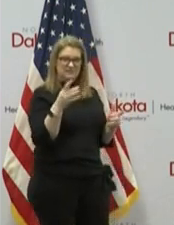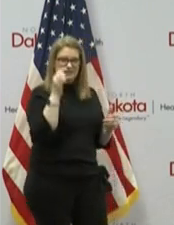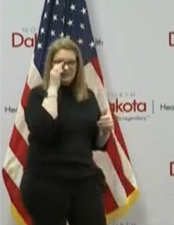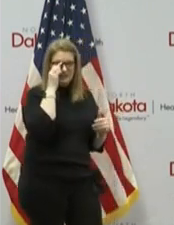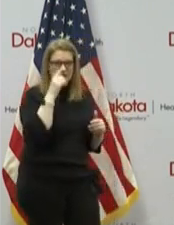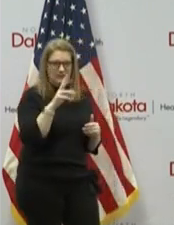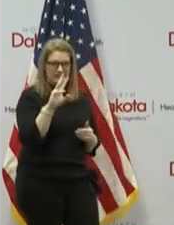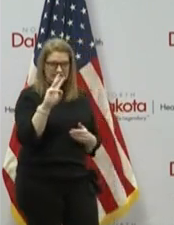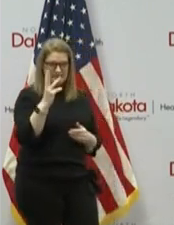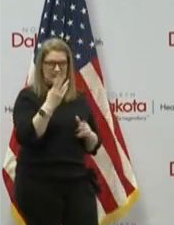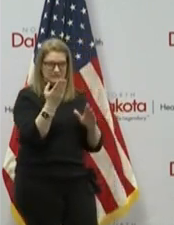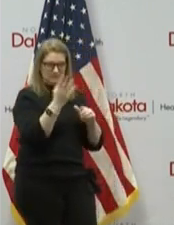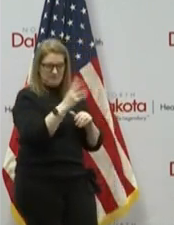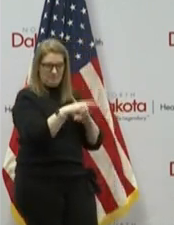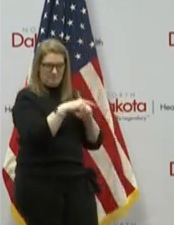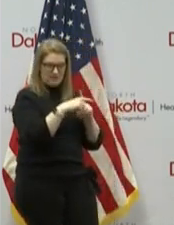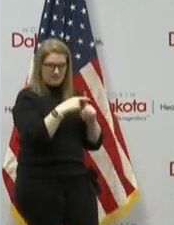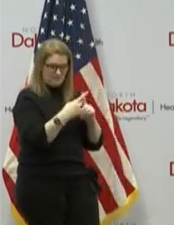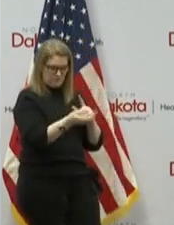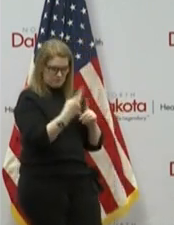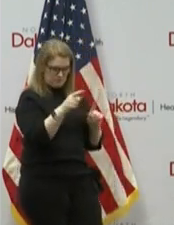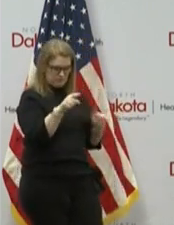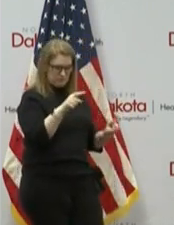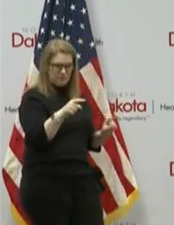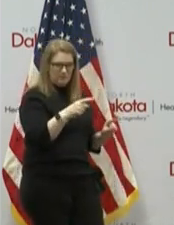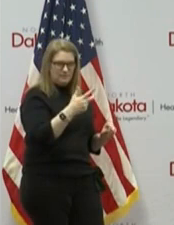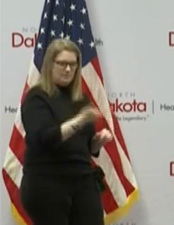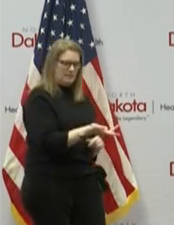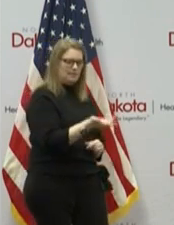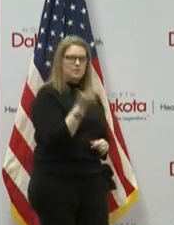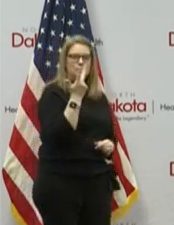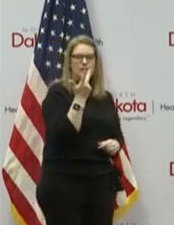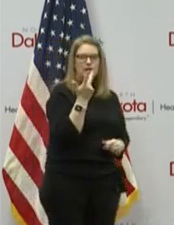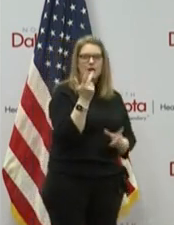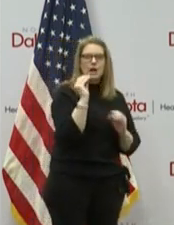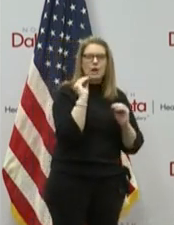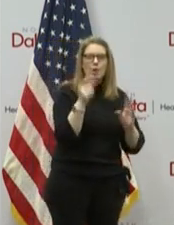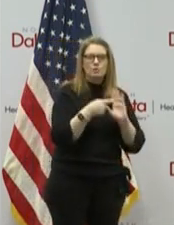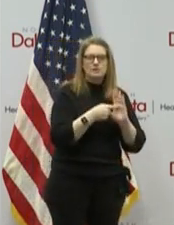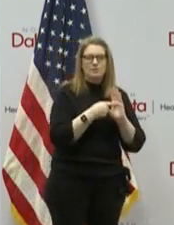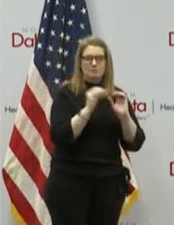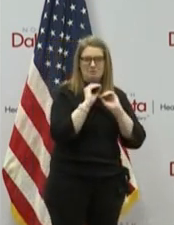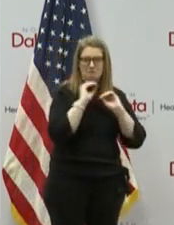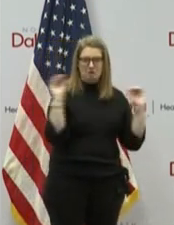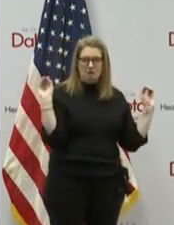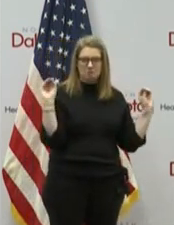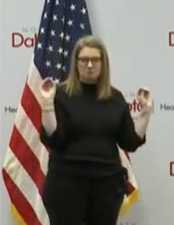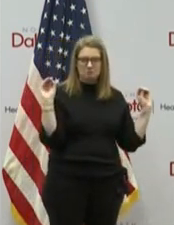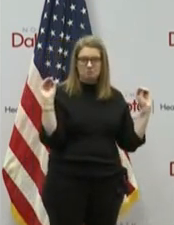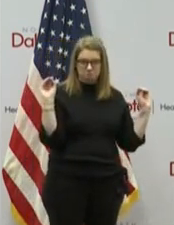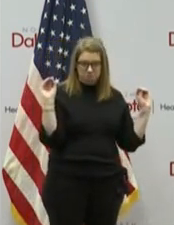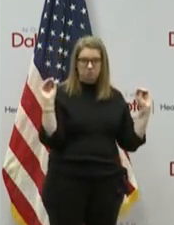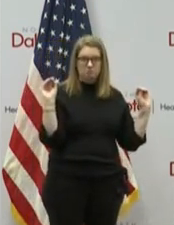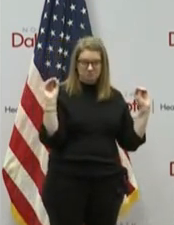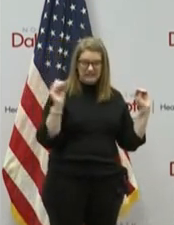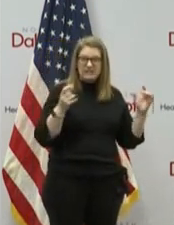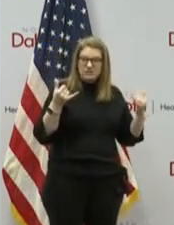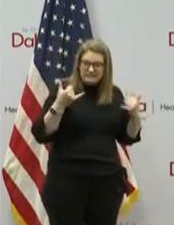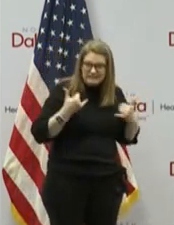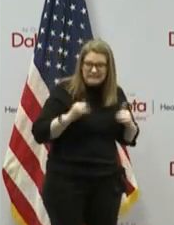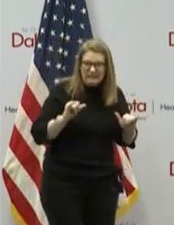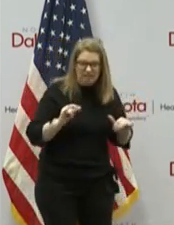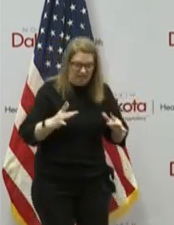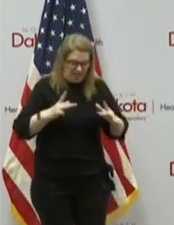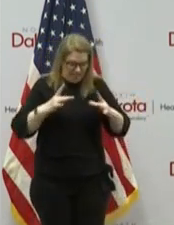of the 6 positives that came from those 2 tests, half of those people, 3 of them, had no symptoms whatsoever. So we know that you can be a carrier of